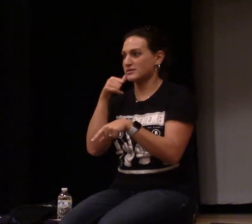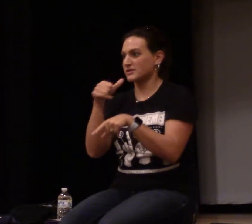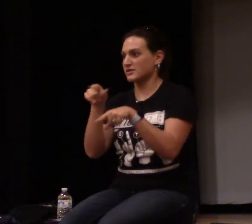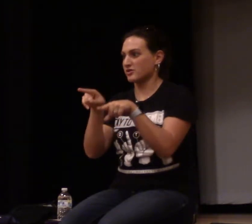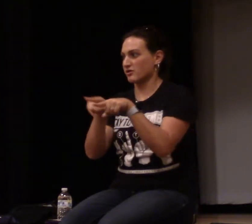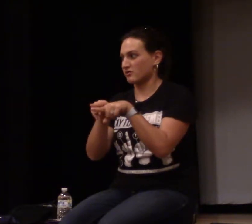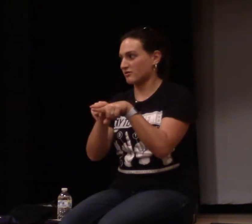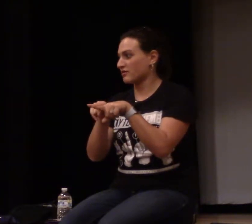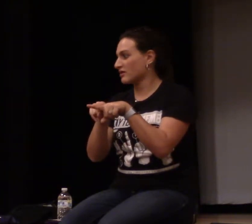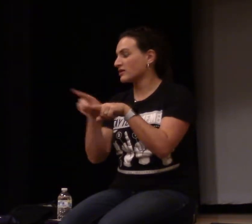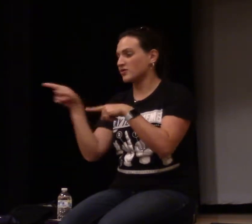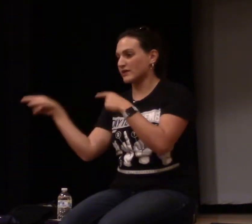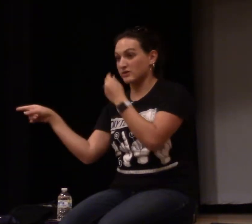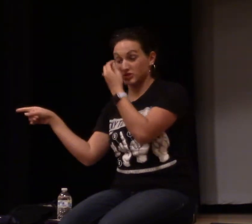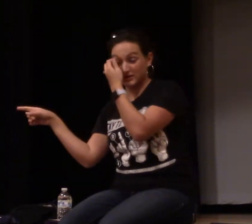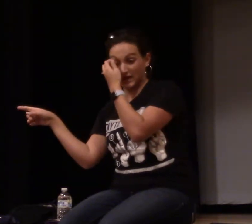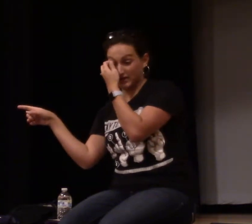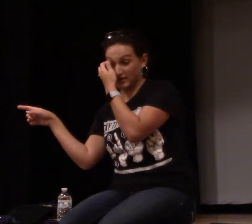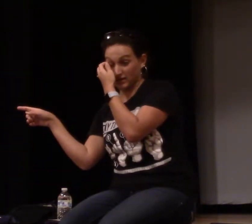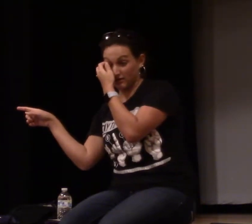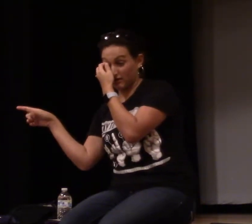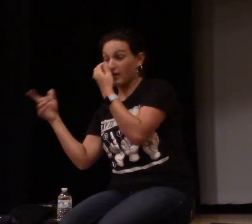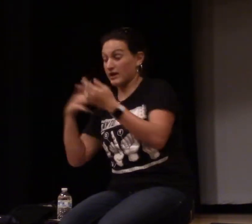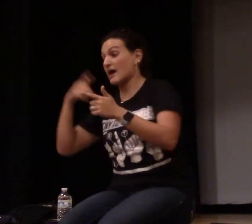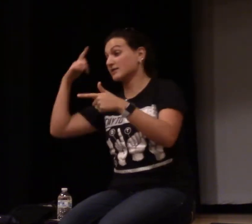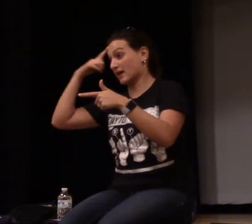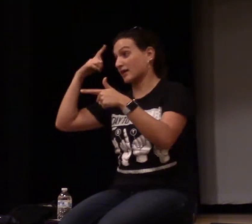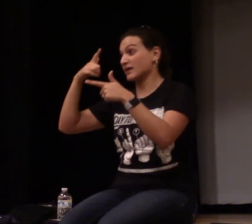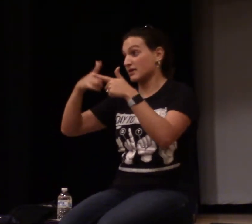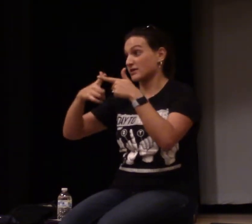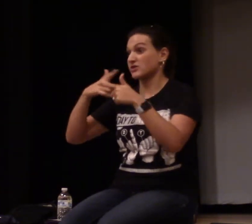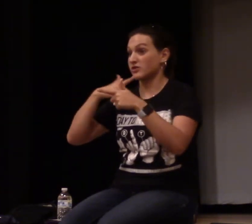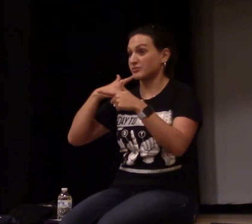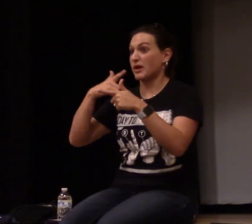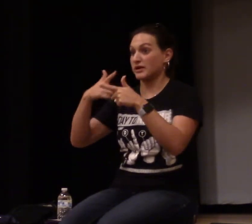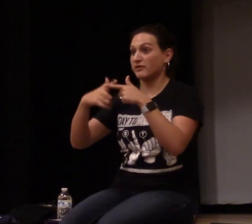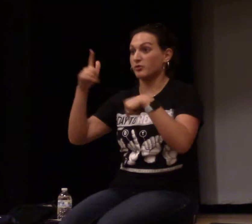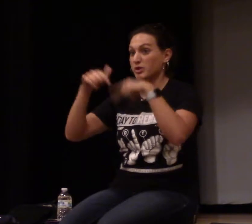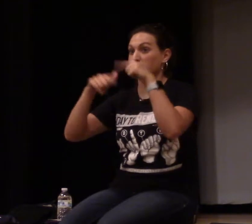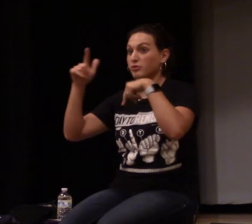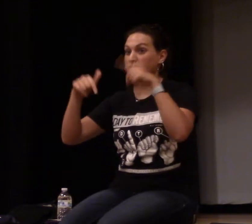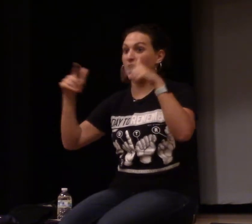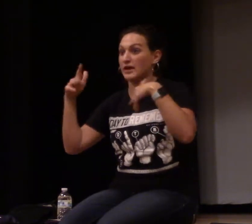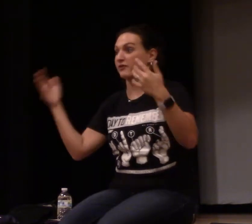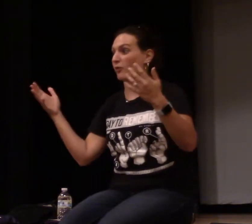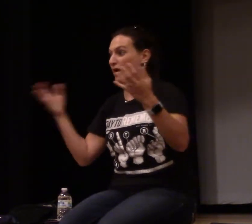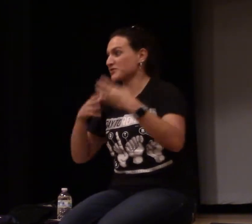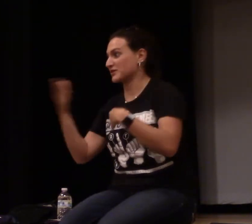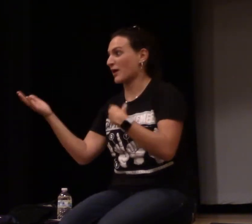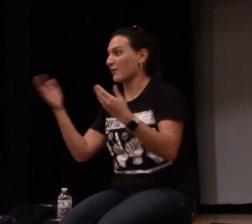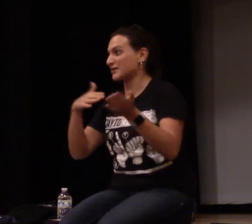Sister. So that's how she signs it, and I sign it like this. So there's many different people who sign it different ways, so that's why I want to teach you